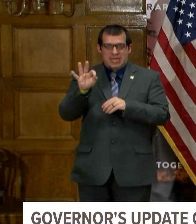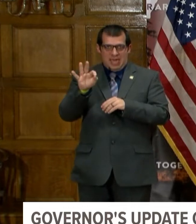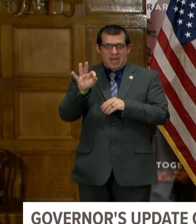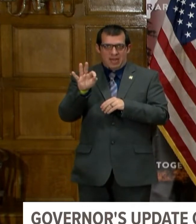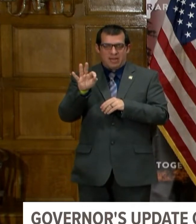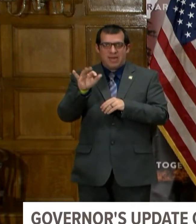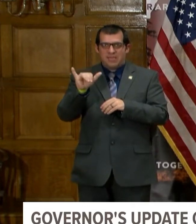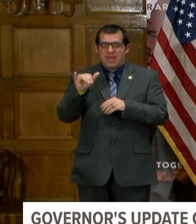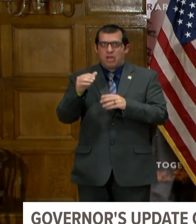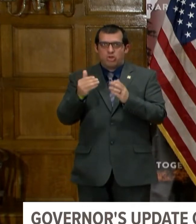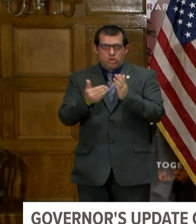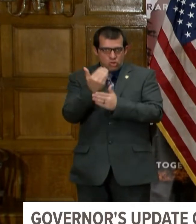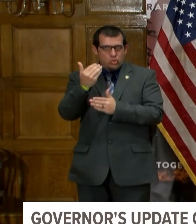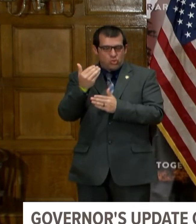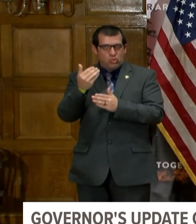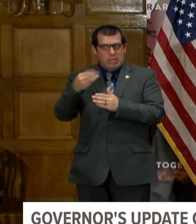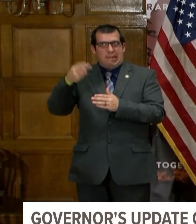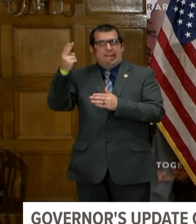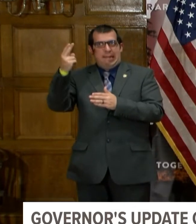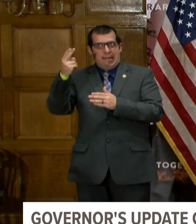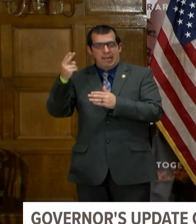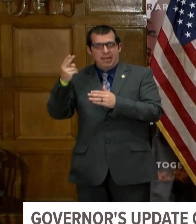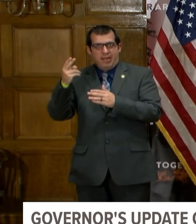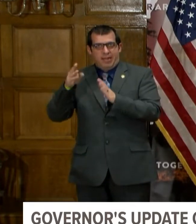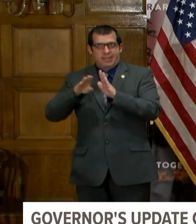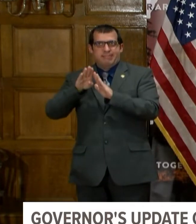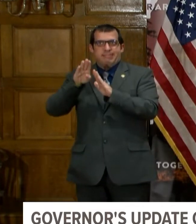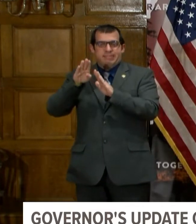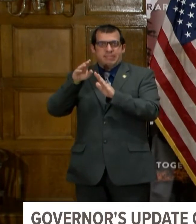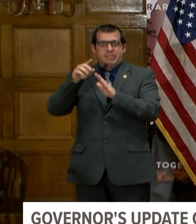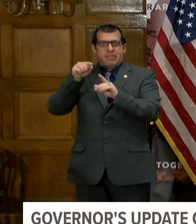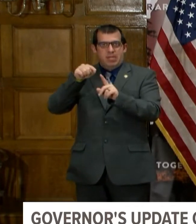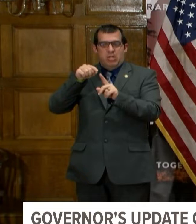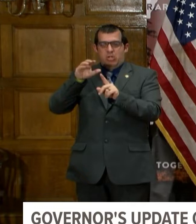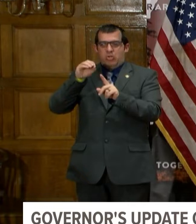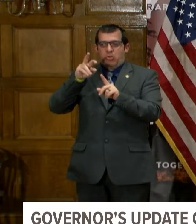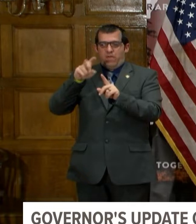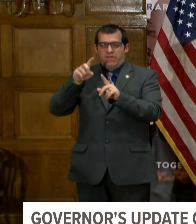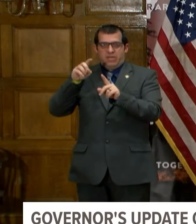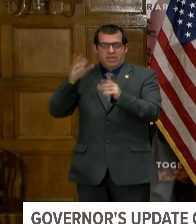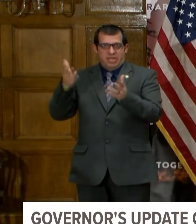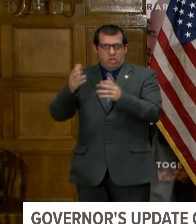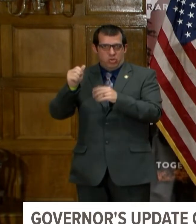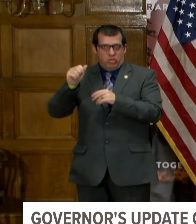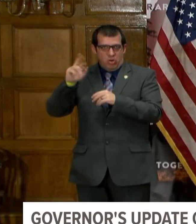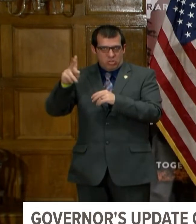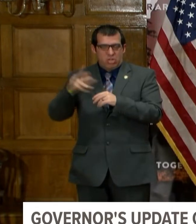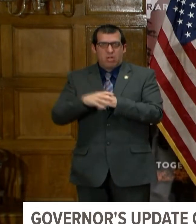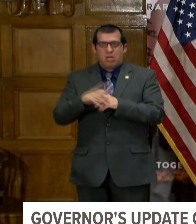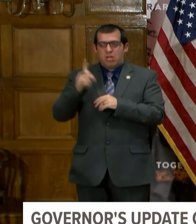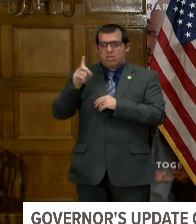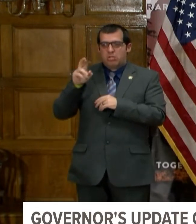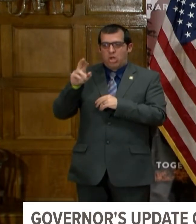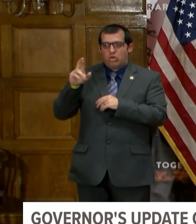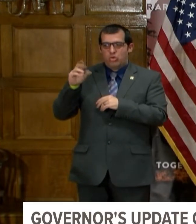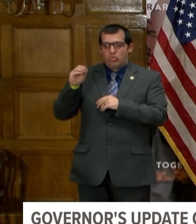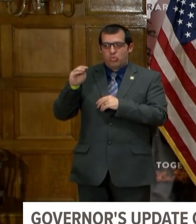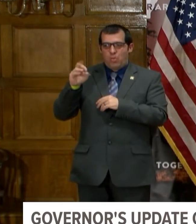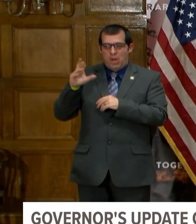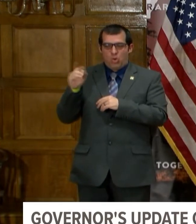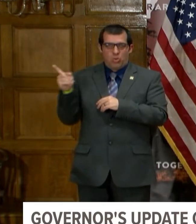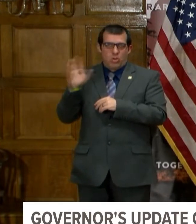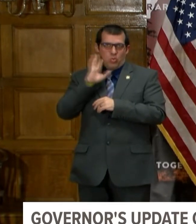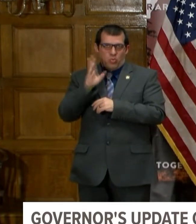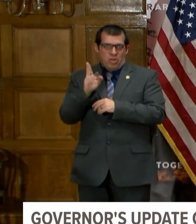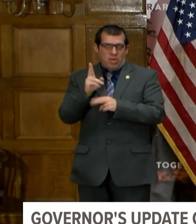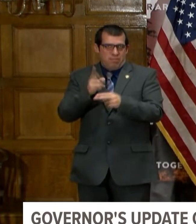new high in our hospitalizations because of COVID in Arkansas. Dr. Romero likely will mention